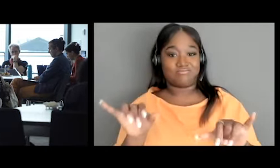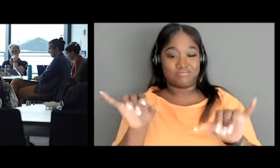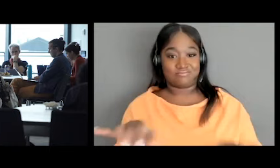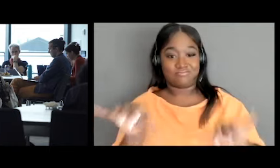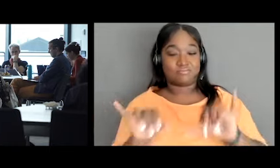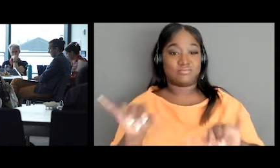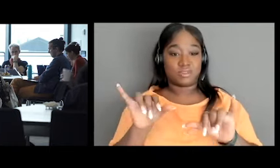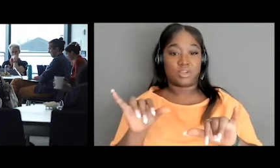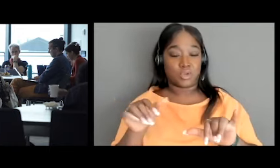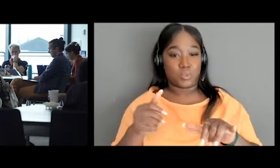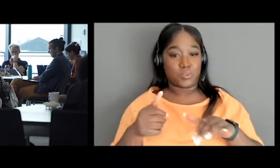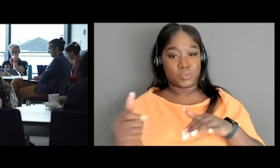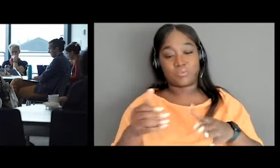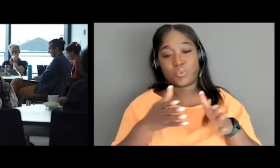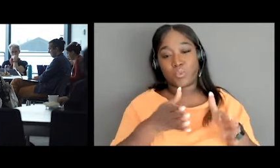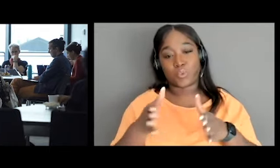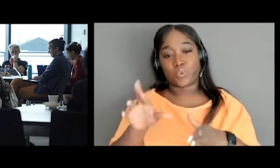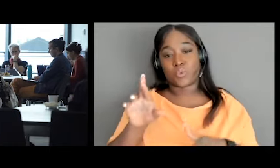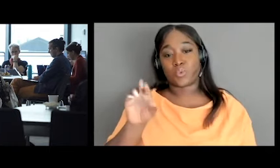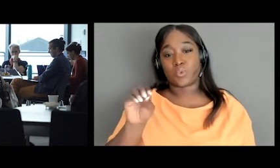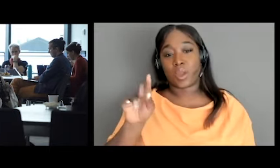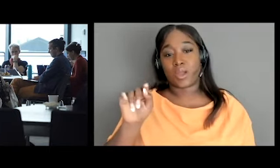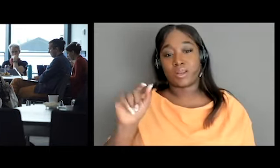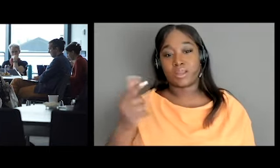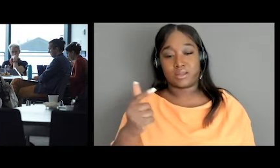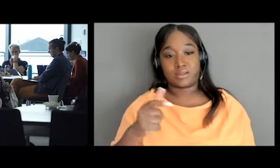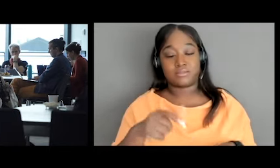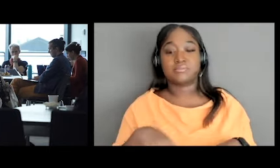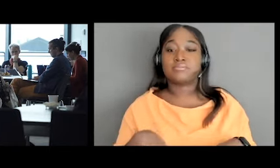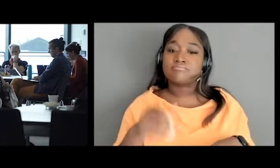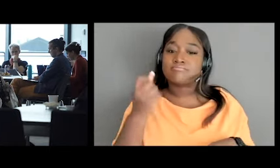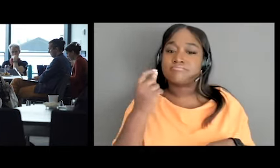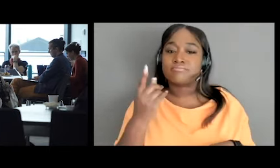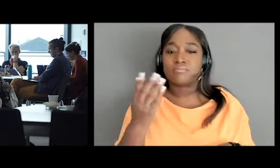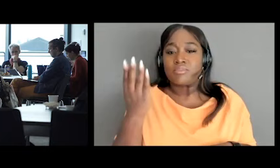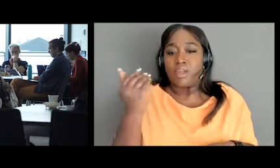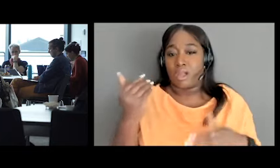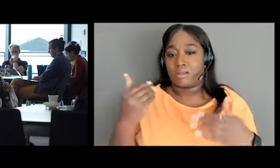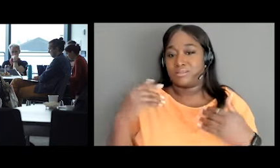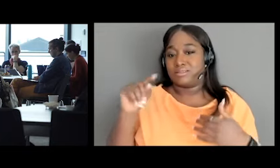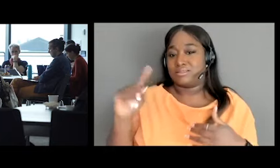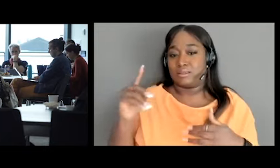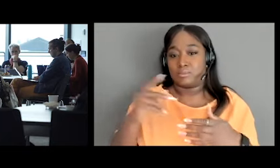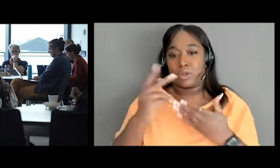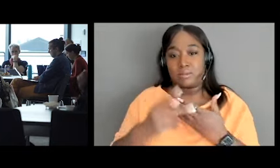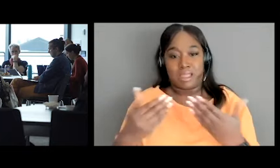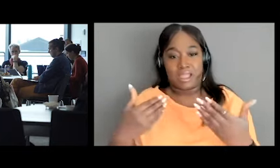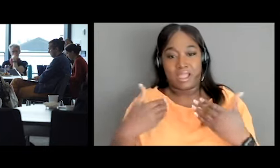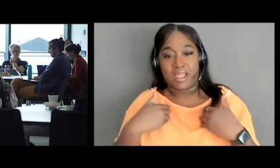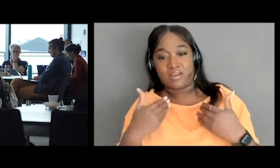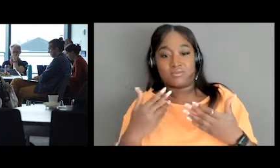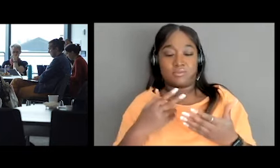exists, during the evening time after dark, that passengers could request a drop-off at